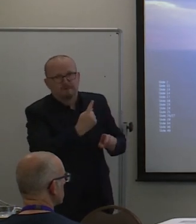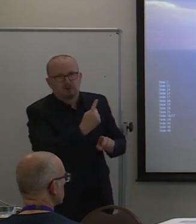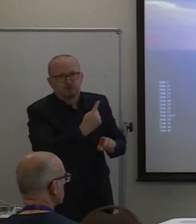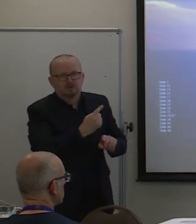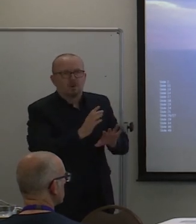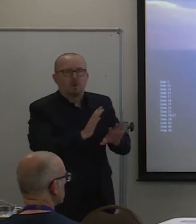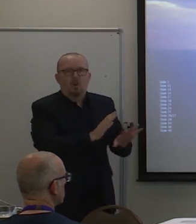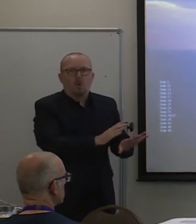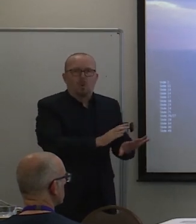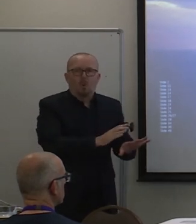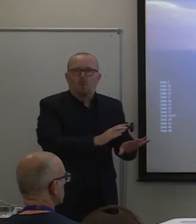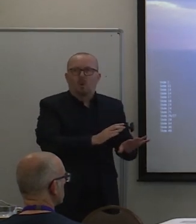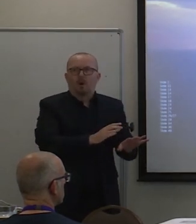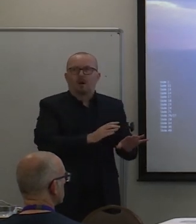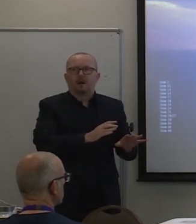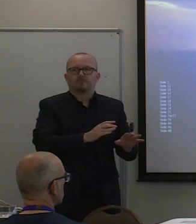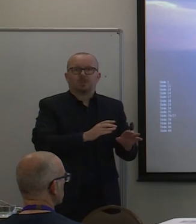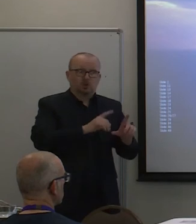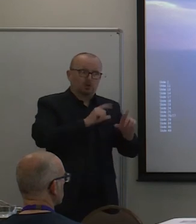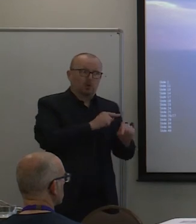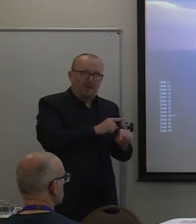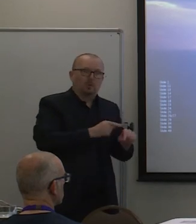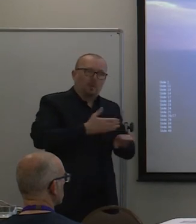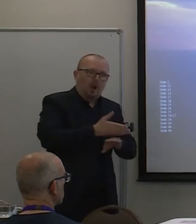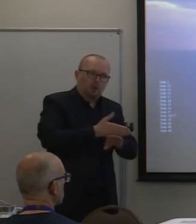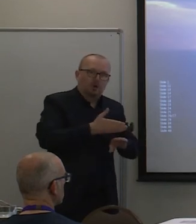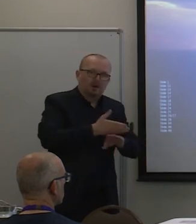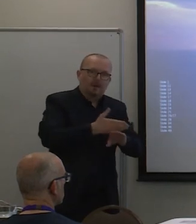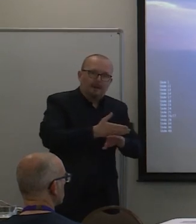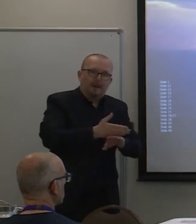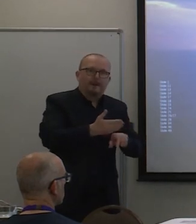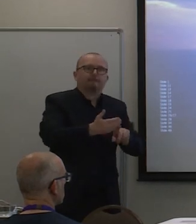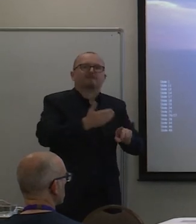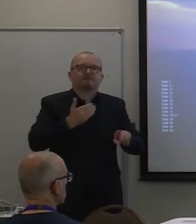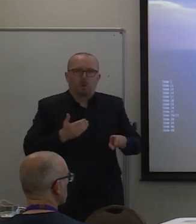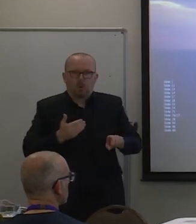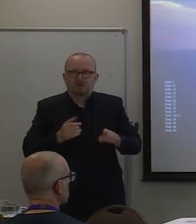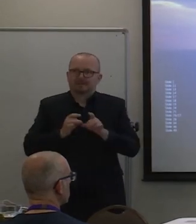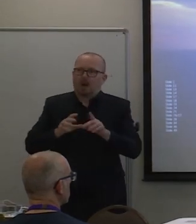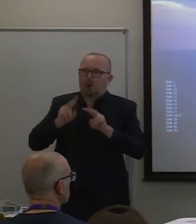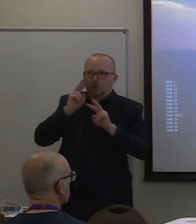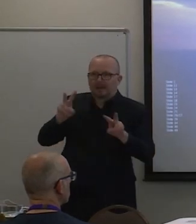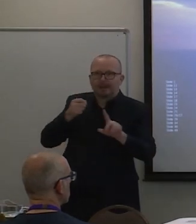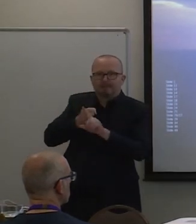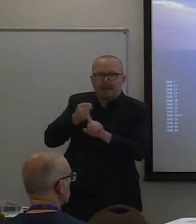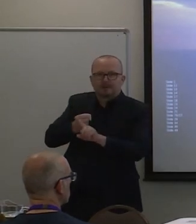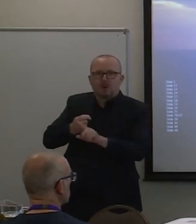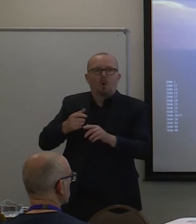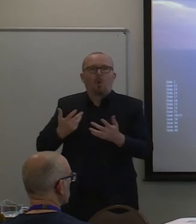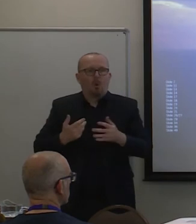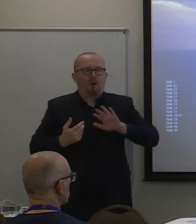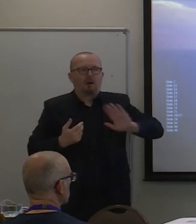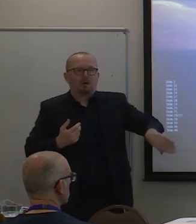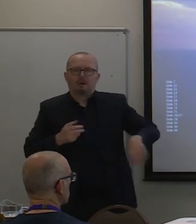environment-destroying coal power mass industrialisation before we get to clean green technology, or can we just jump straight there? It's a very good question. I